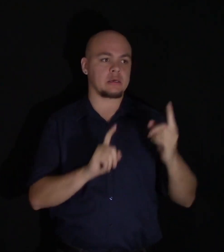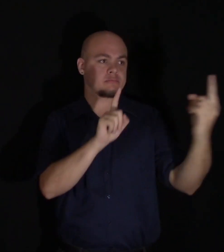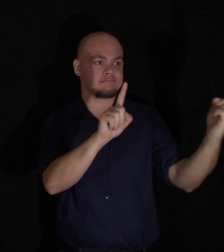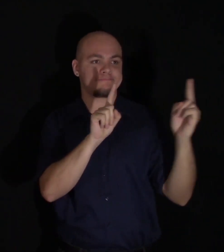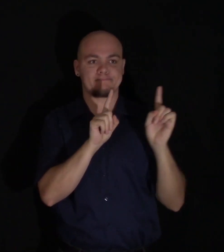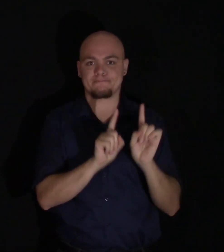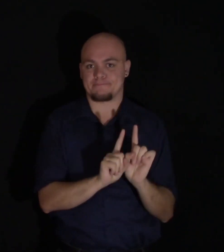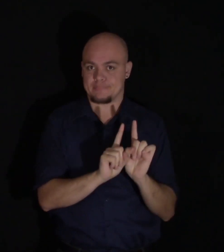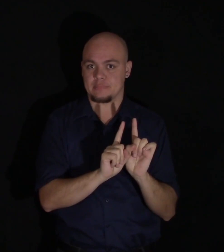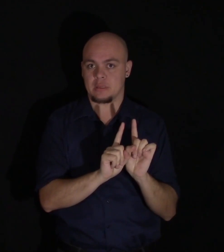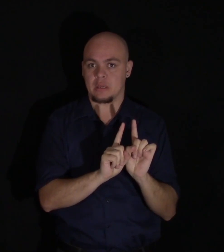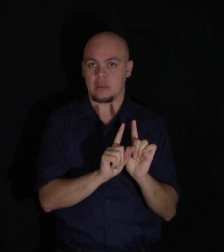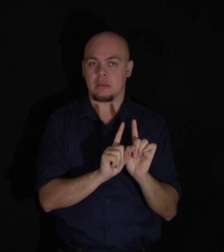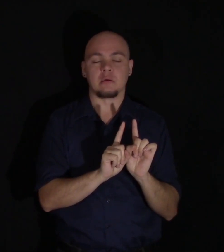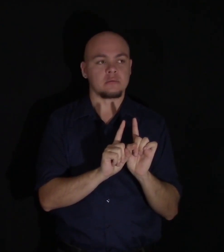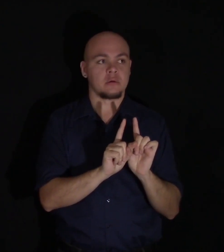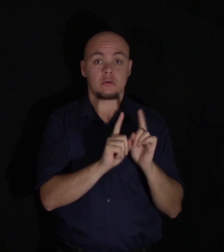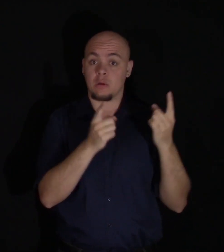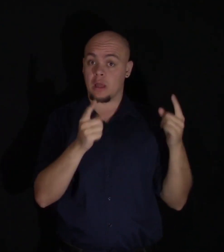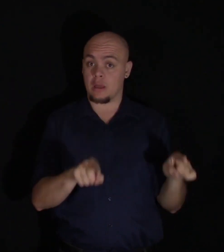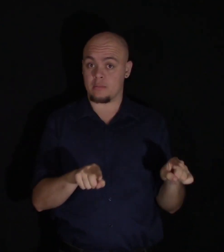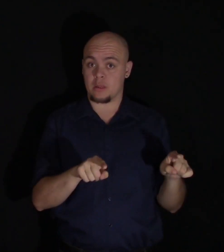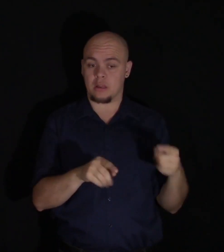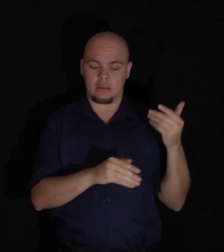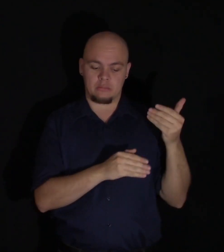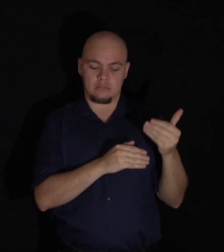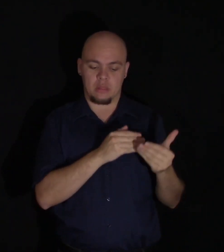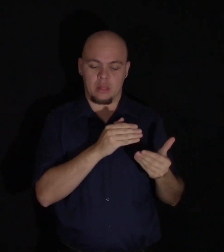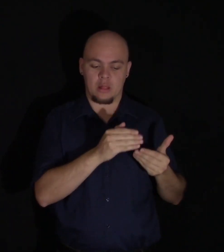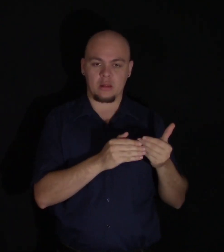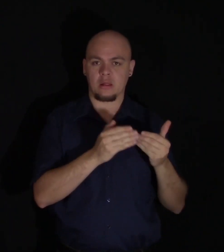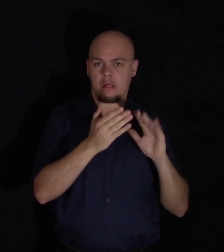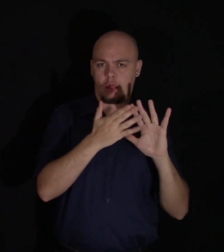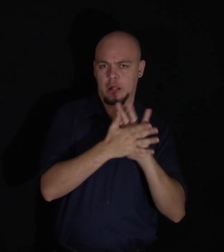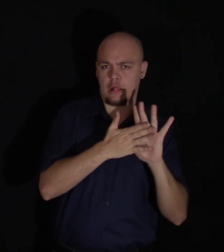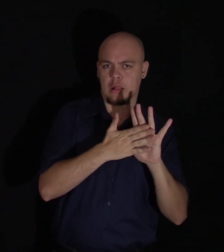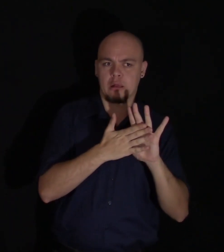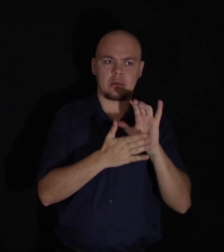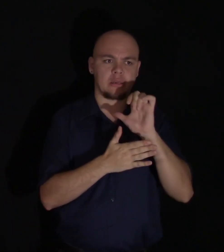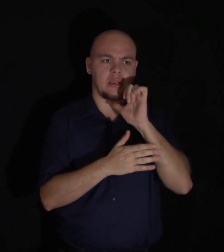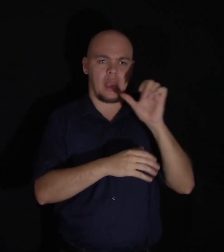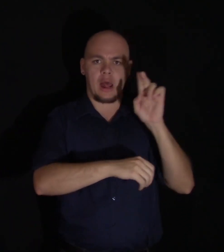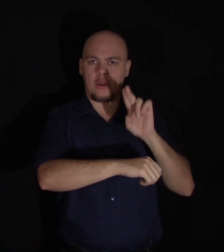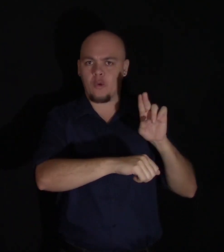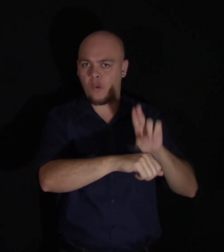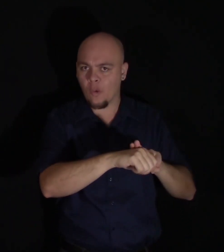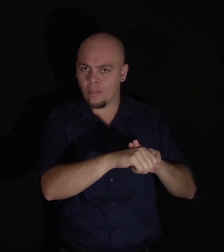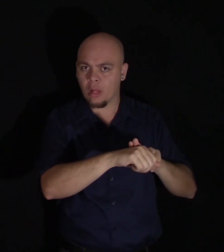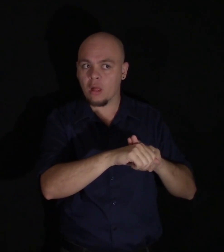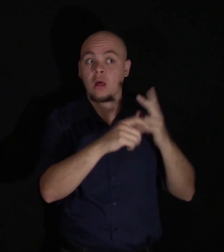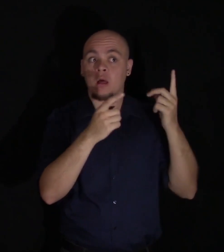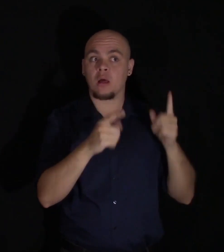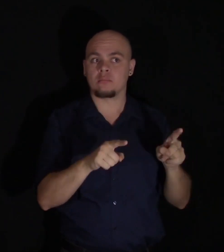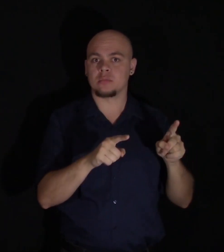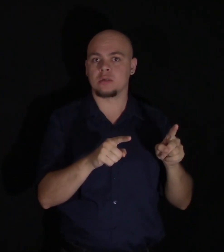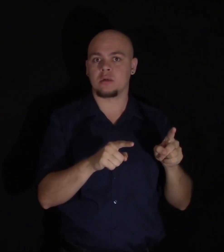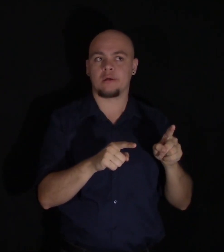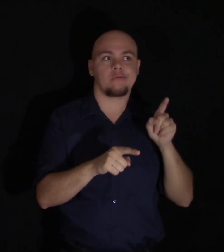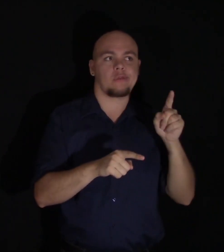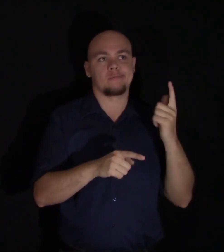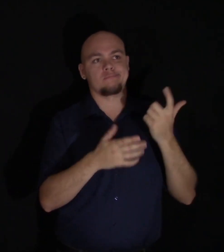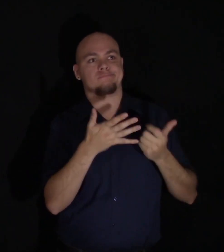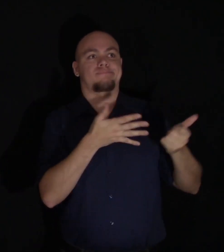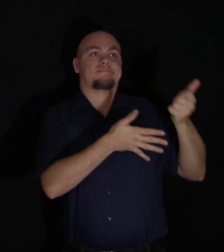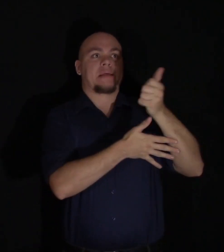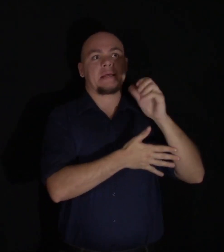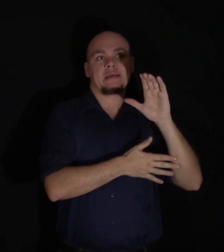side, eventually we get to the point in the process it's kind of fuzzy or unconventional. And eventually these big shot executives